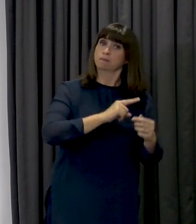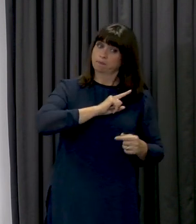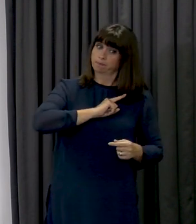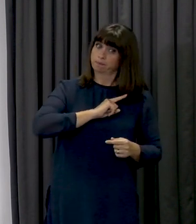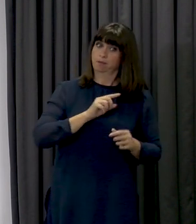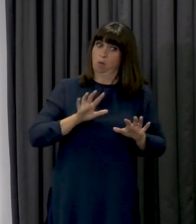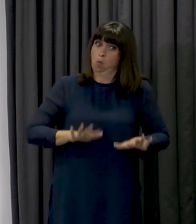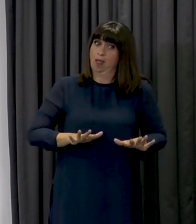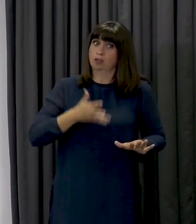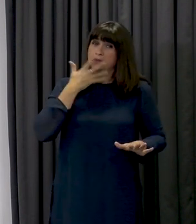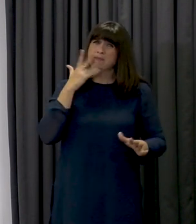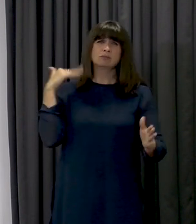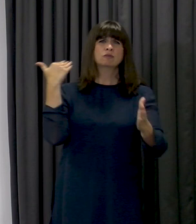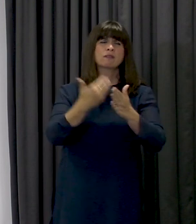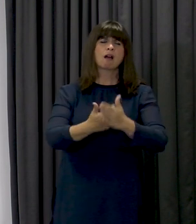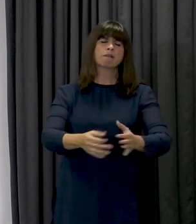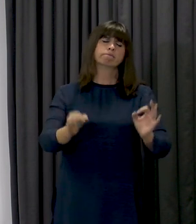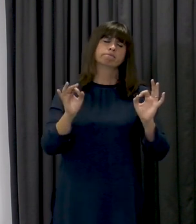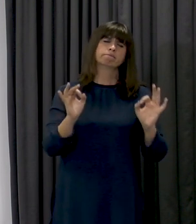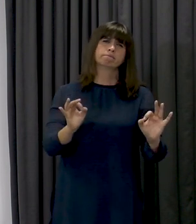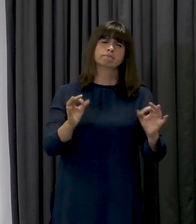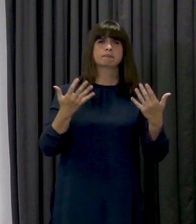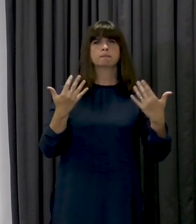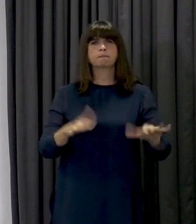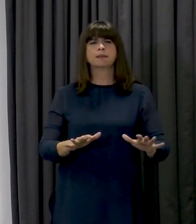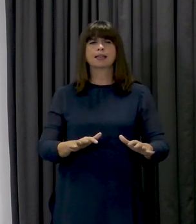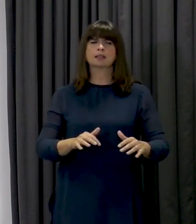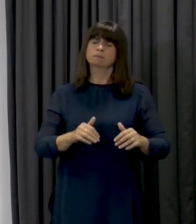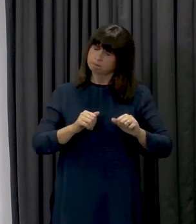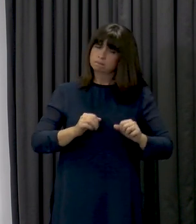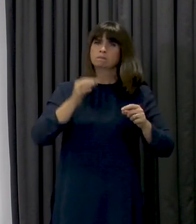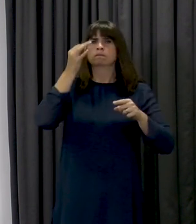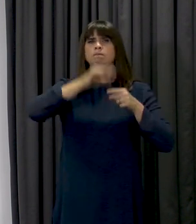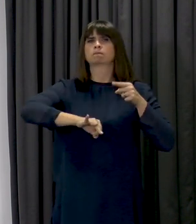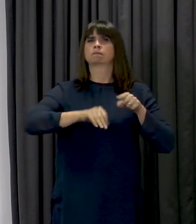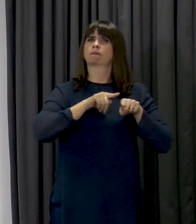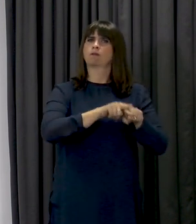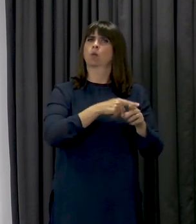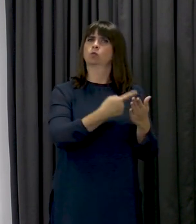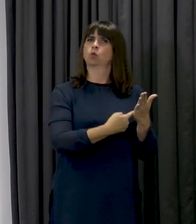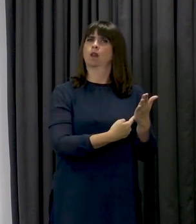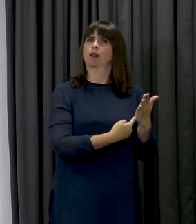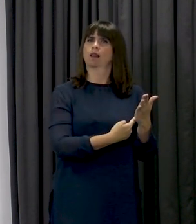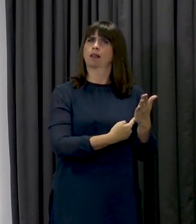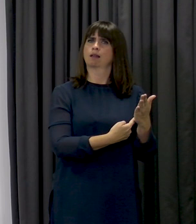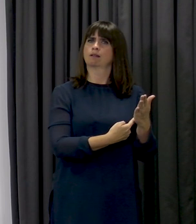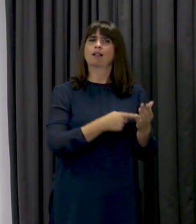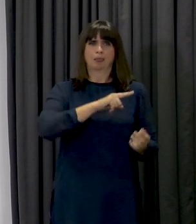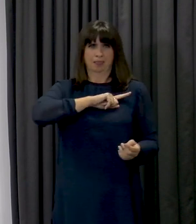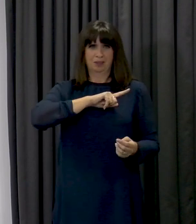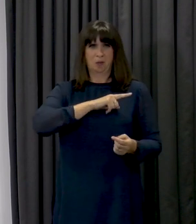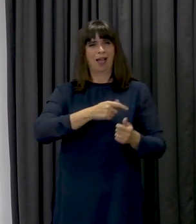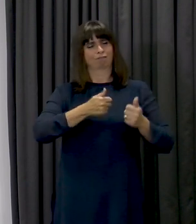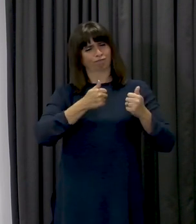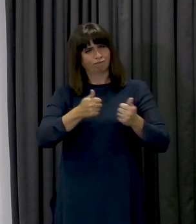because people in Wales have shown such a willingness to stick with this difficult journey that we are